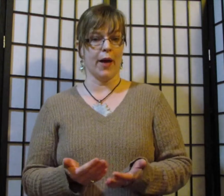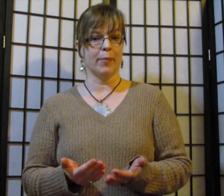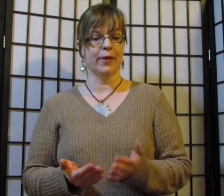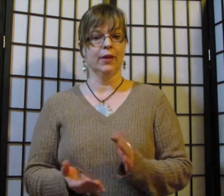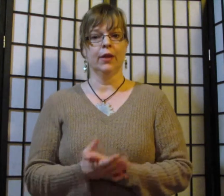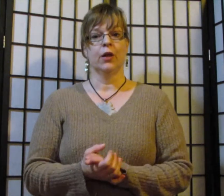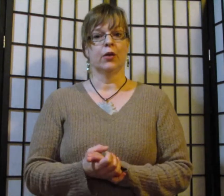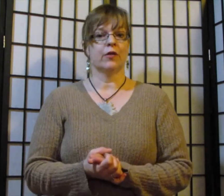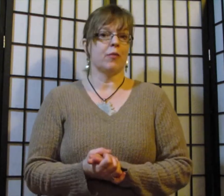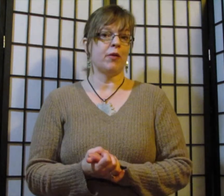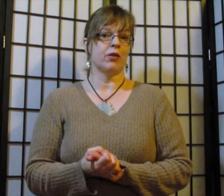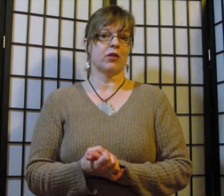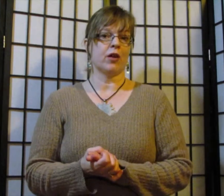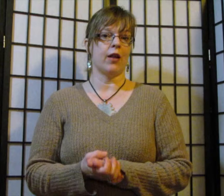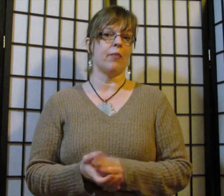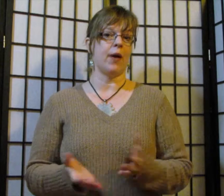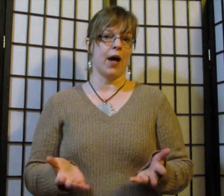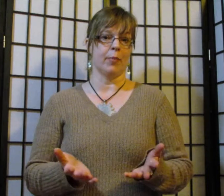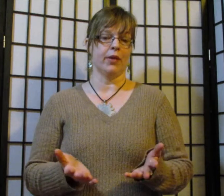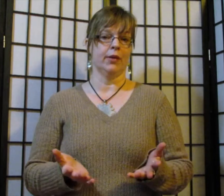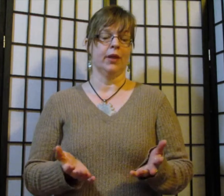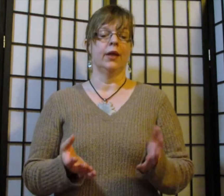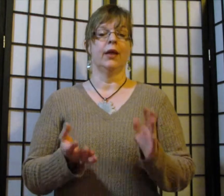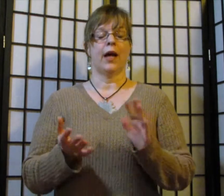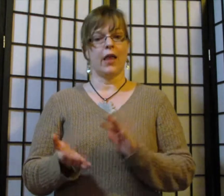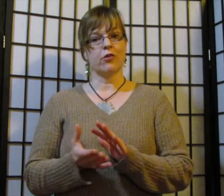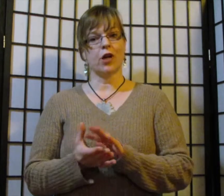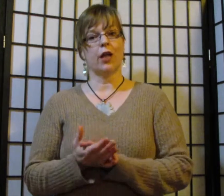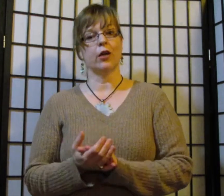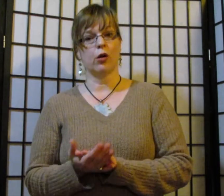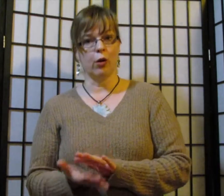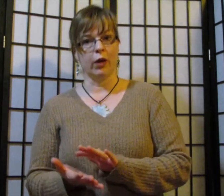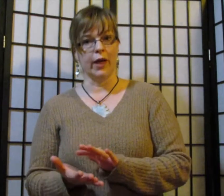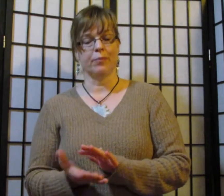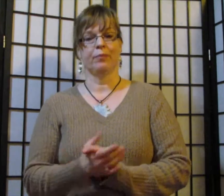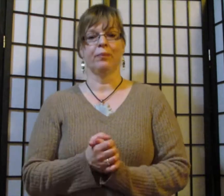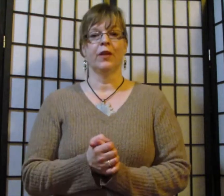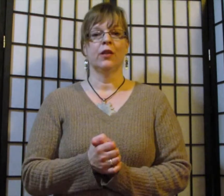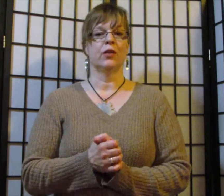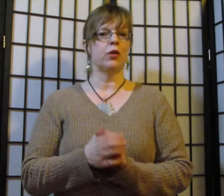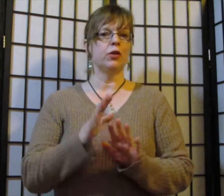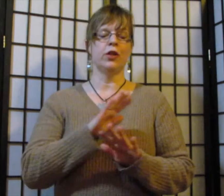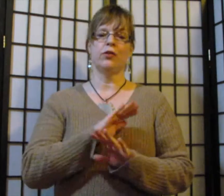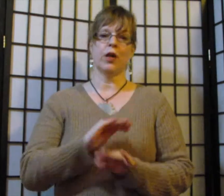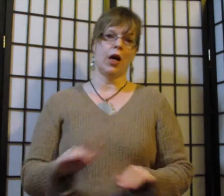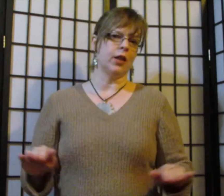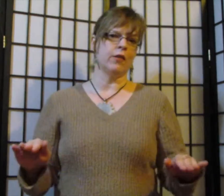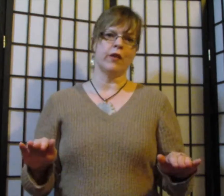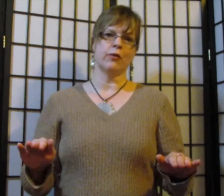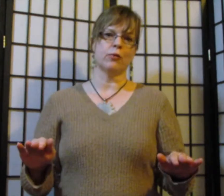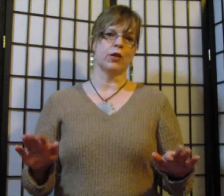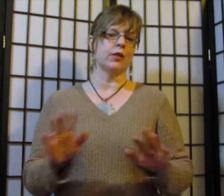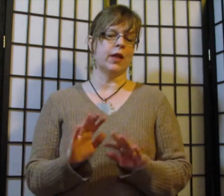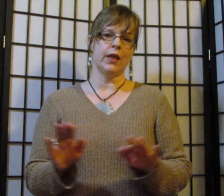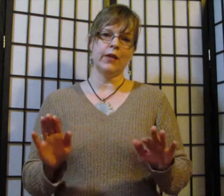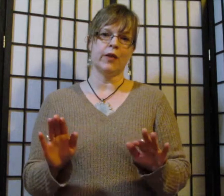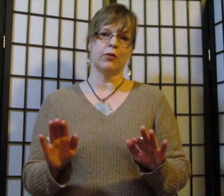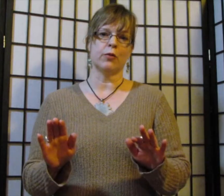pop, or some people just call it pop. Others call it cola. So you can use all of those words, any of those